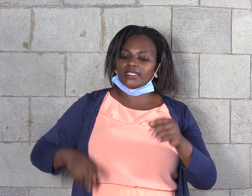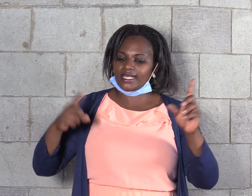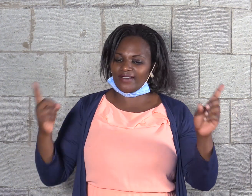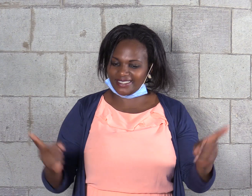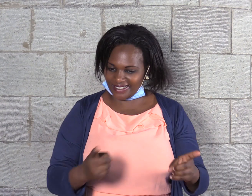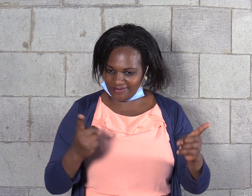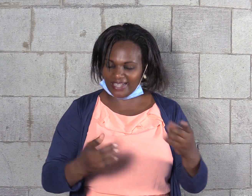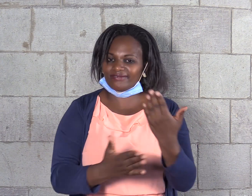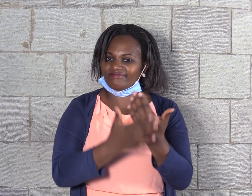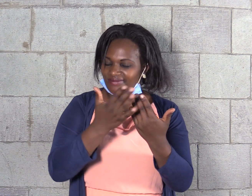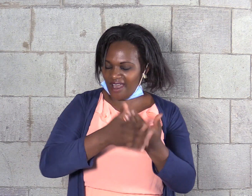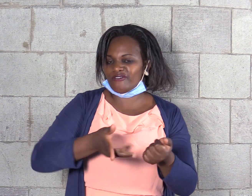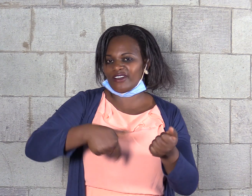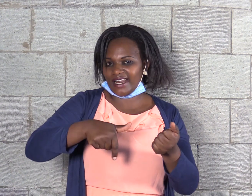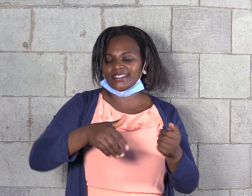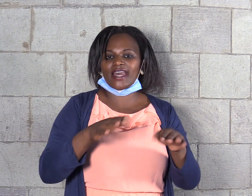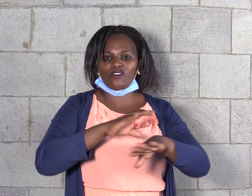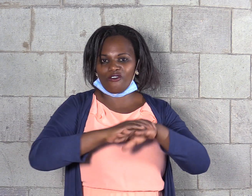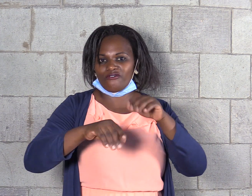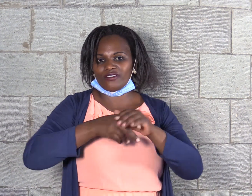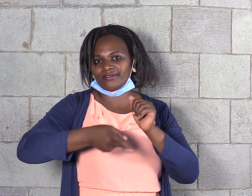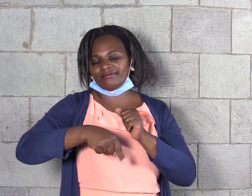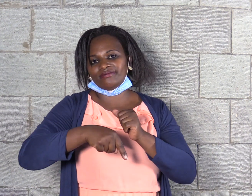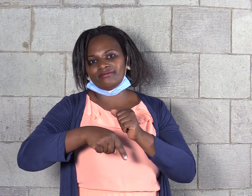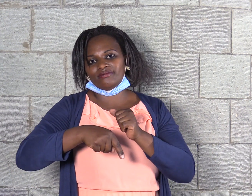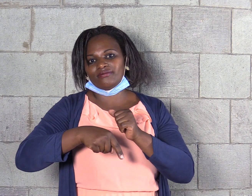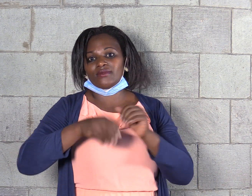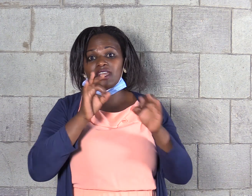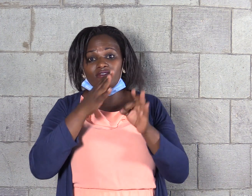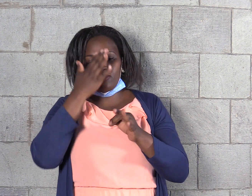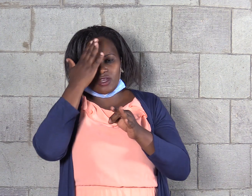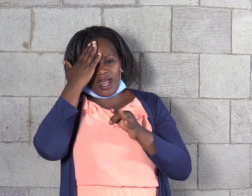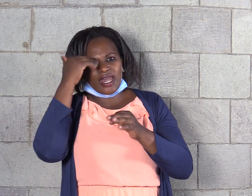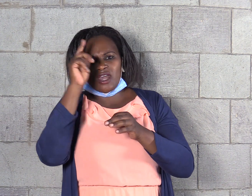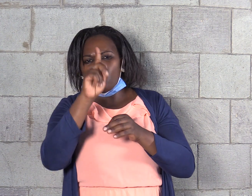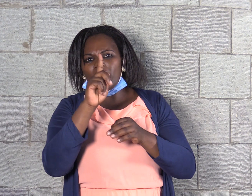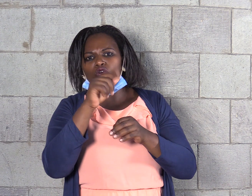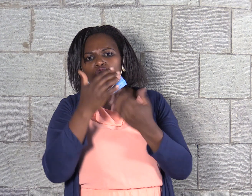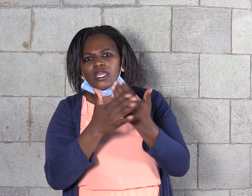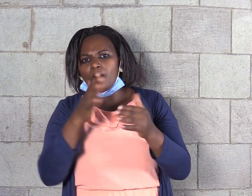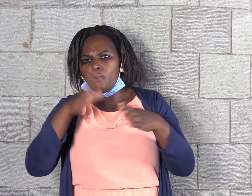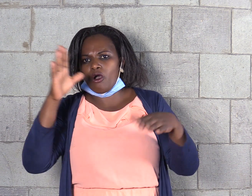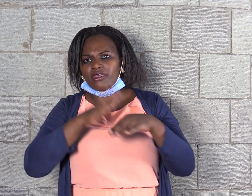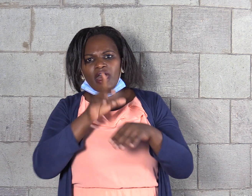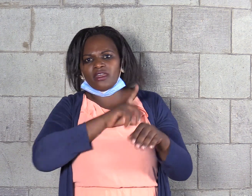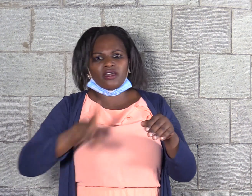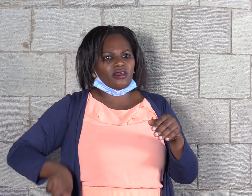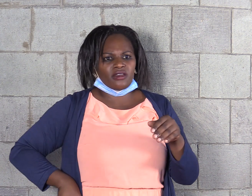of us and He will comfort us. If you know of anyone who cares more than the Lord, have you heard of